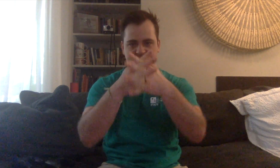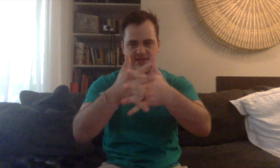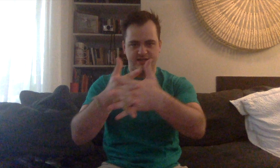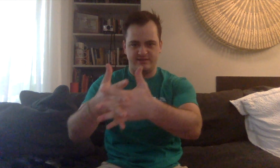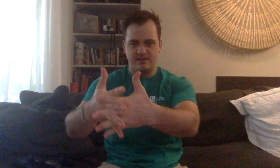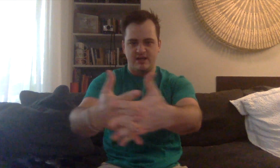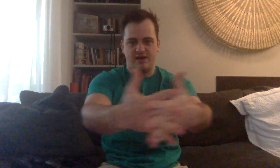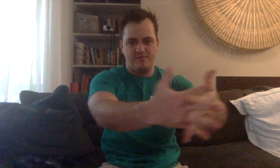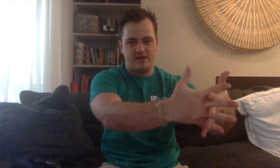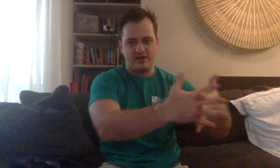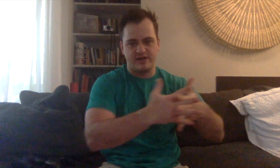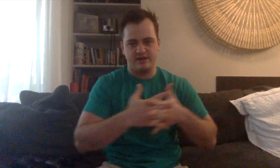this. America.